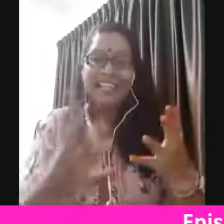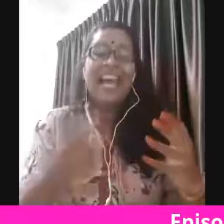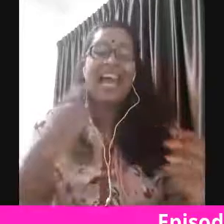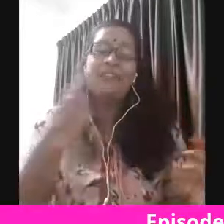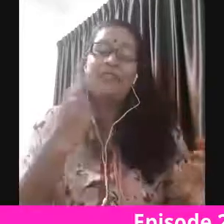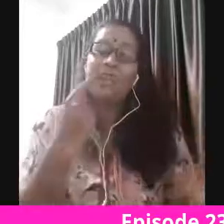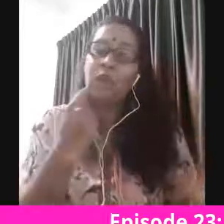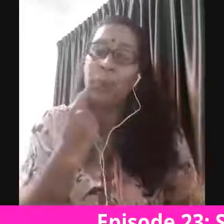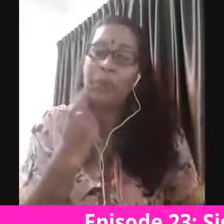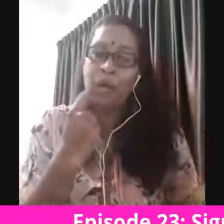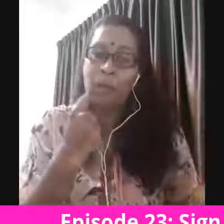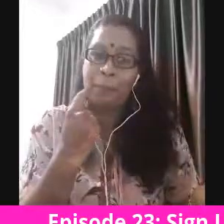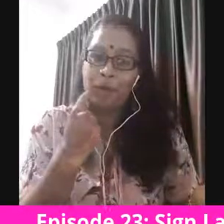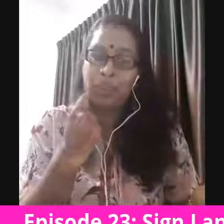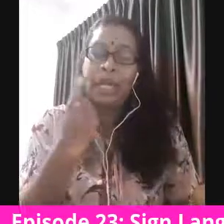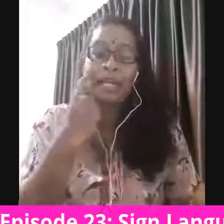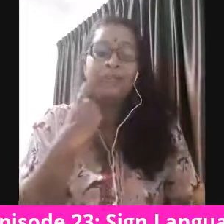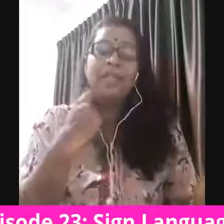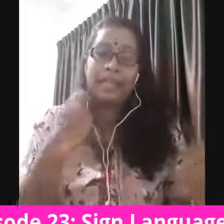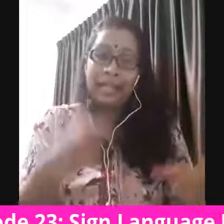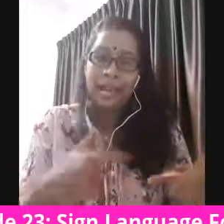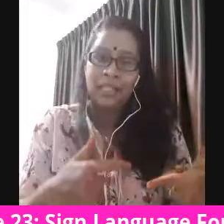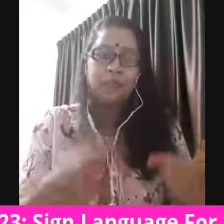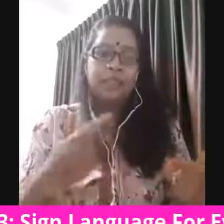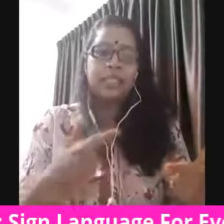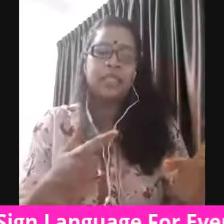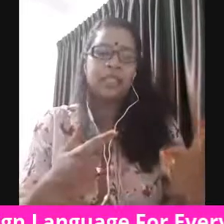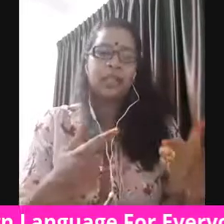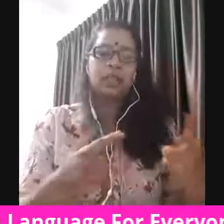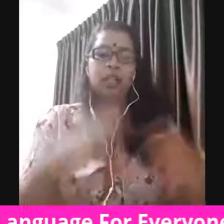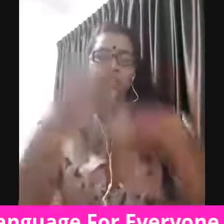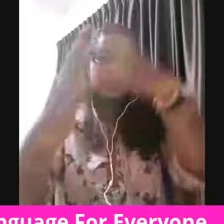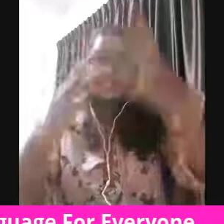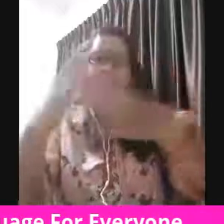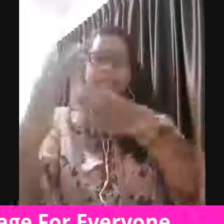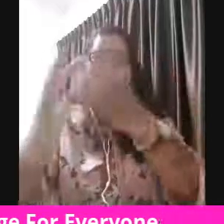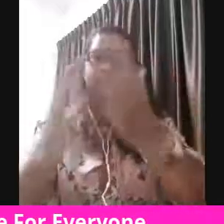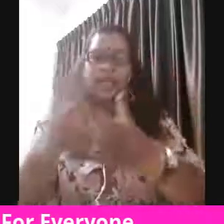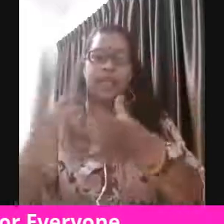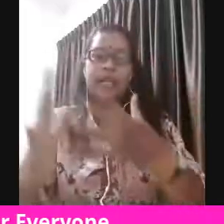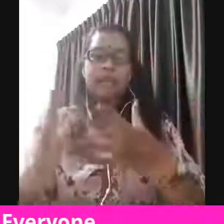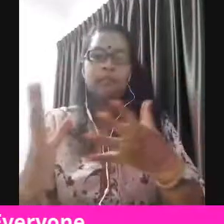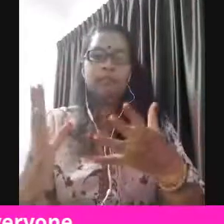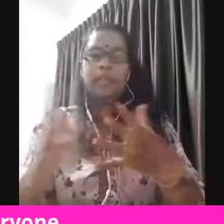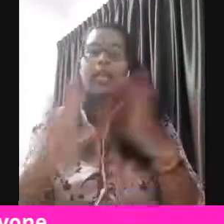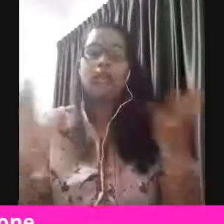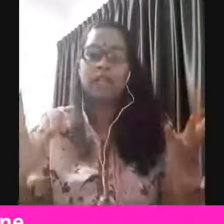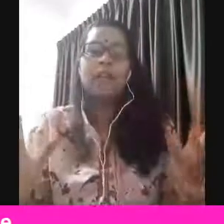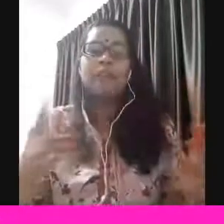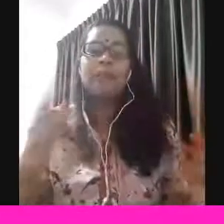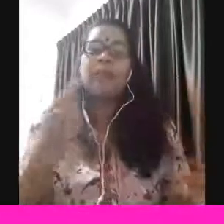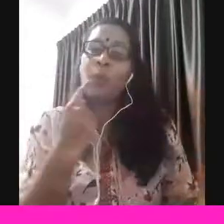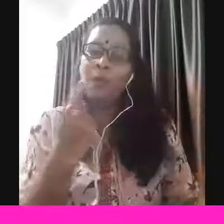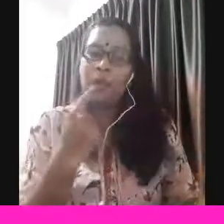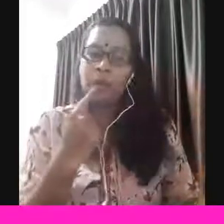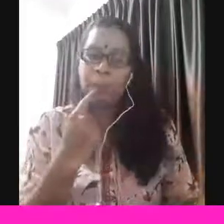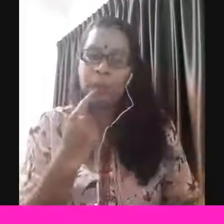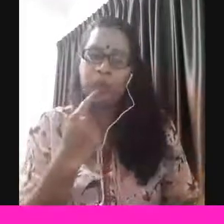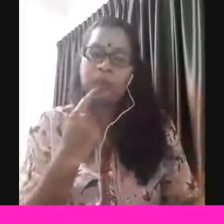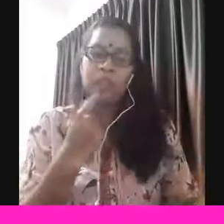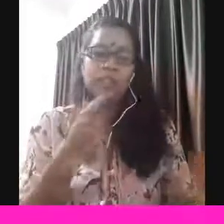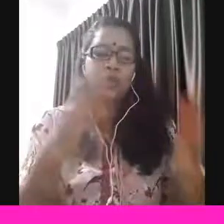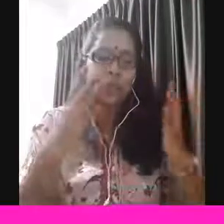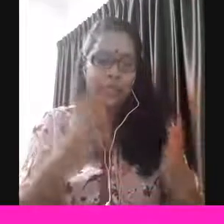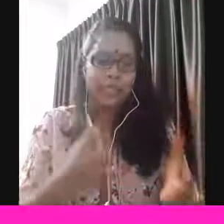Yes. Yeah. sign and we have to open Yeah. our mouth. Even in class we just cannot sign like this, and cannot, we must open our